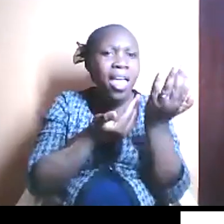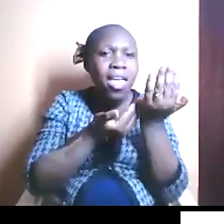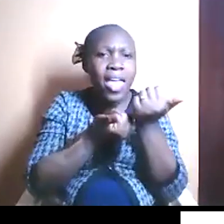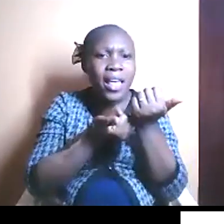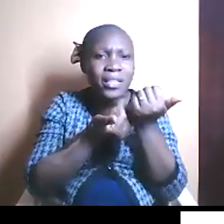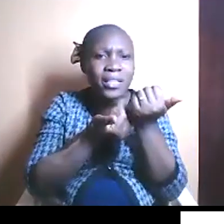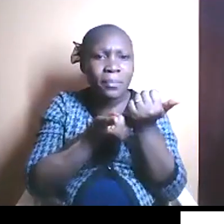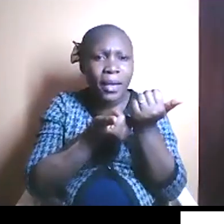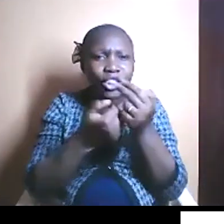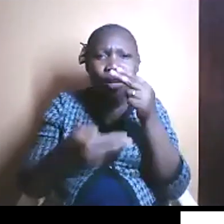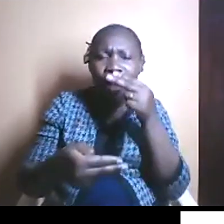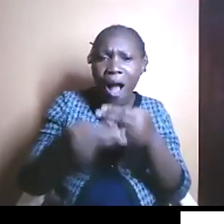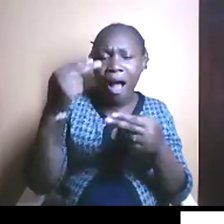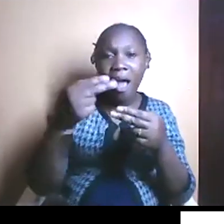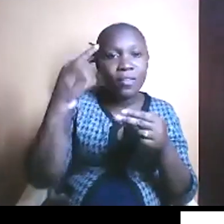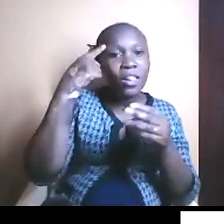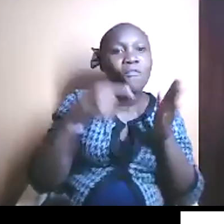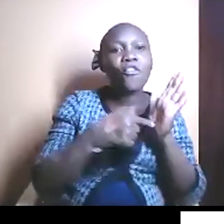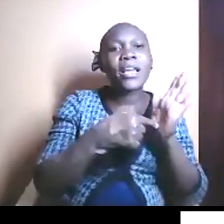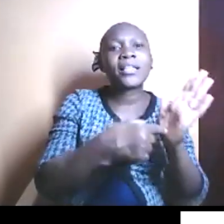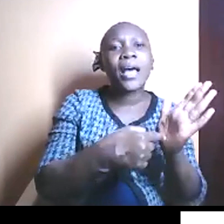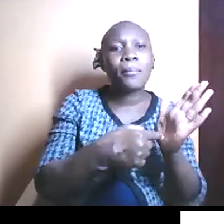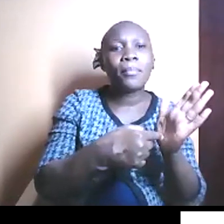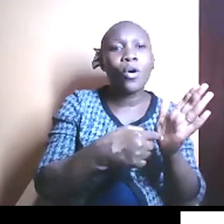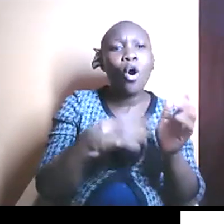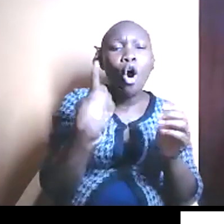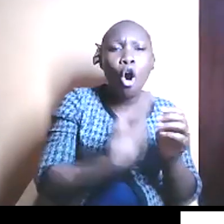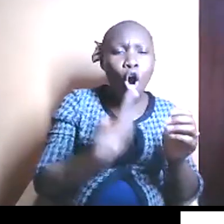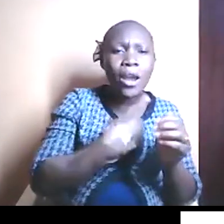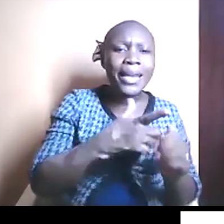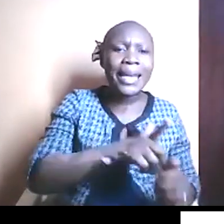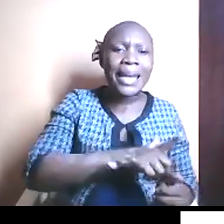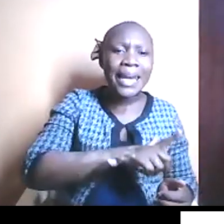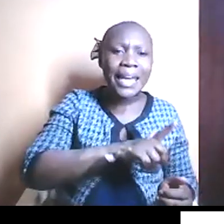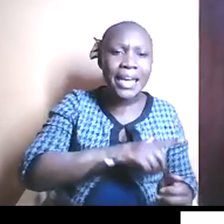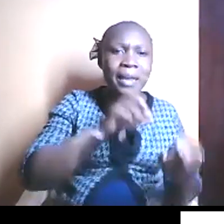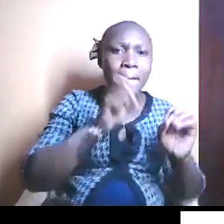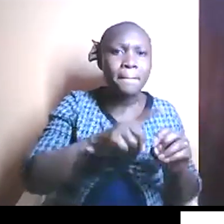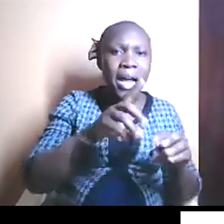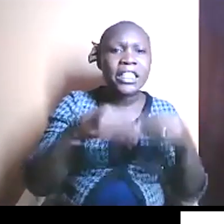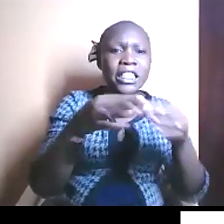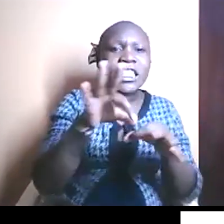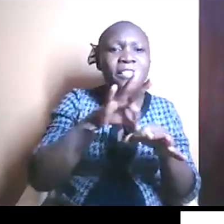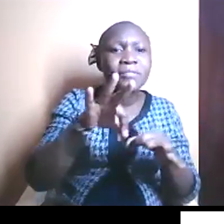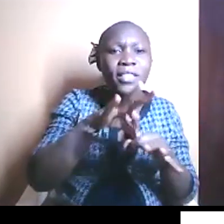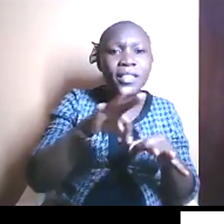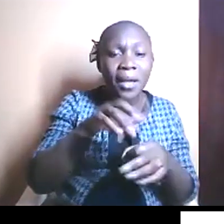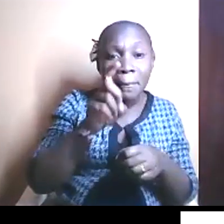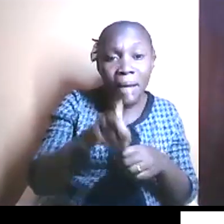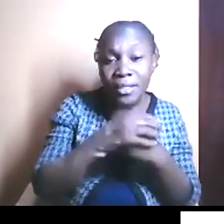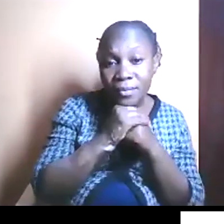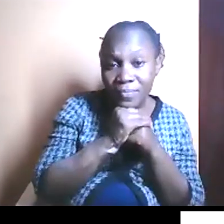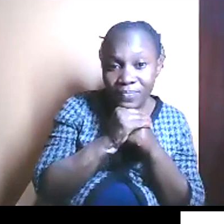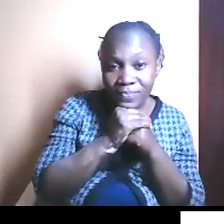it only the ladies who are supposed to serve tea for the rest of the colleagues?